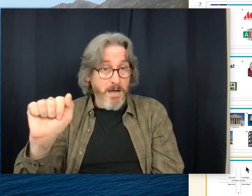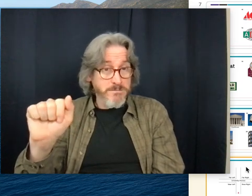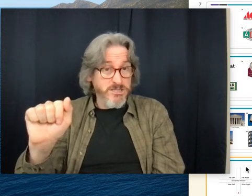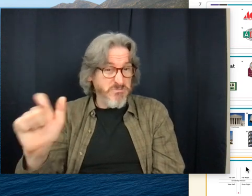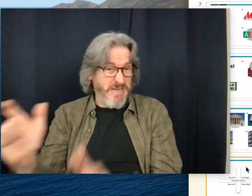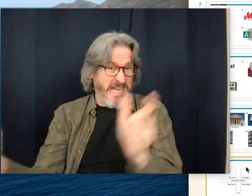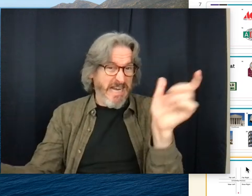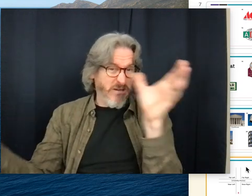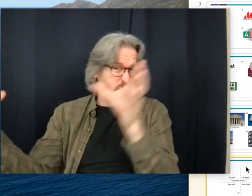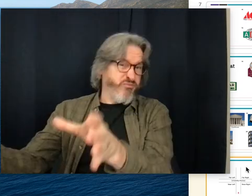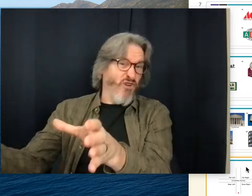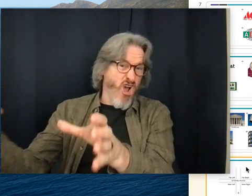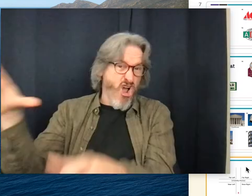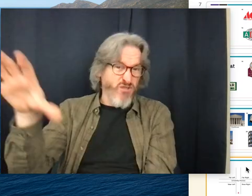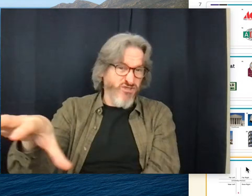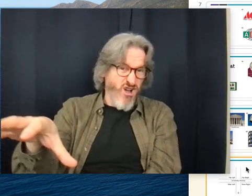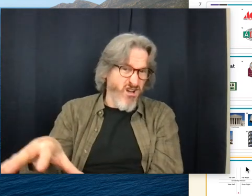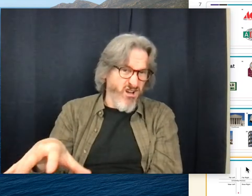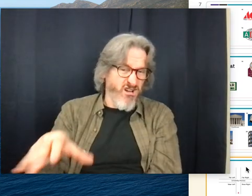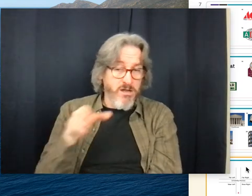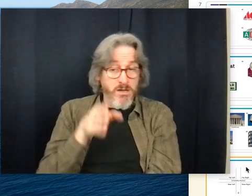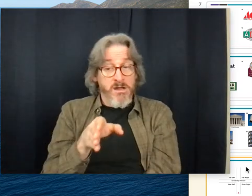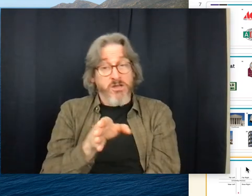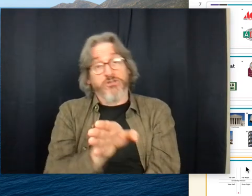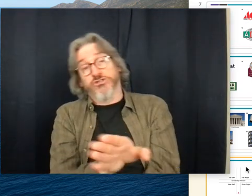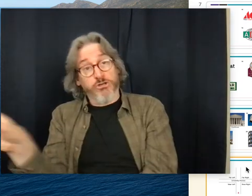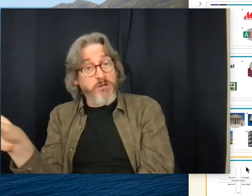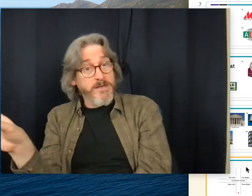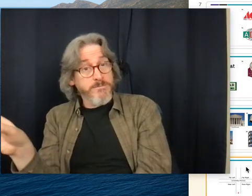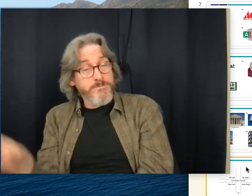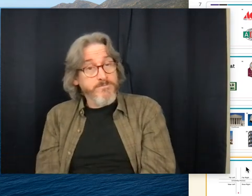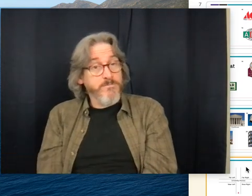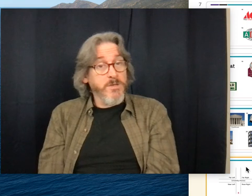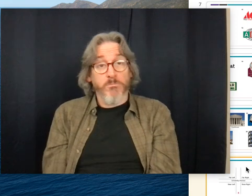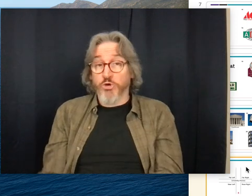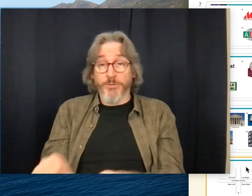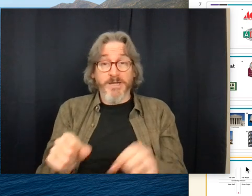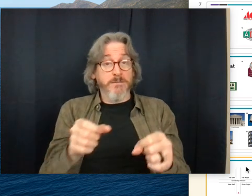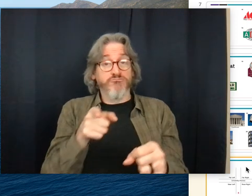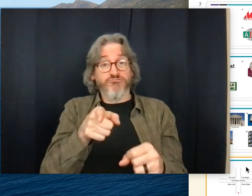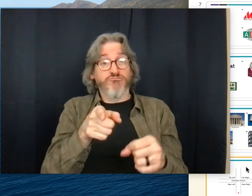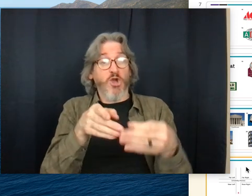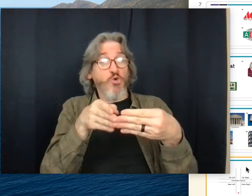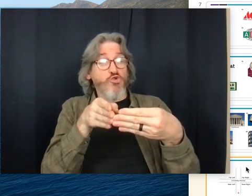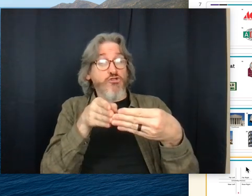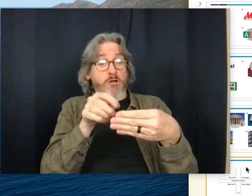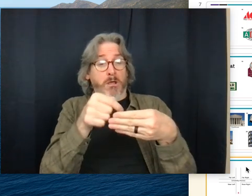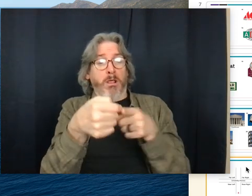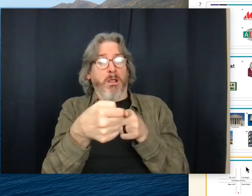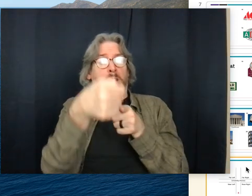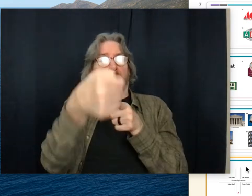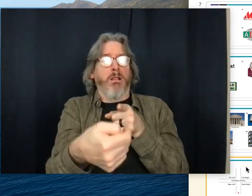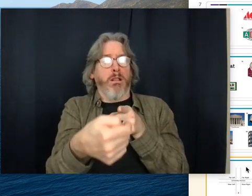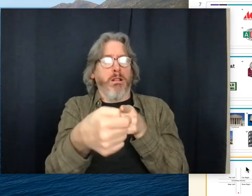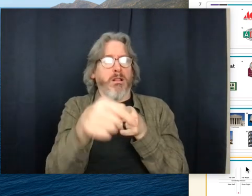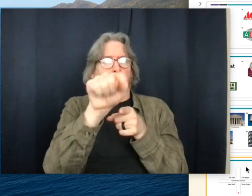IKEA. Big paw. Turn right. Could be